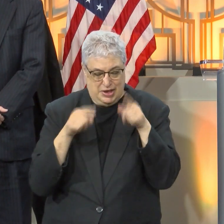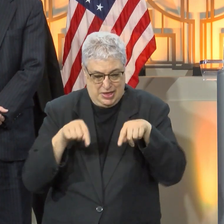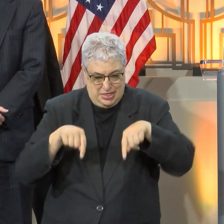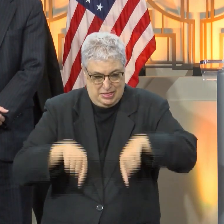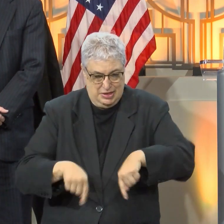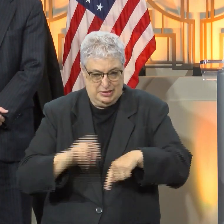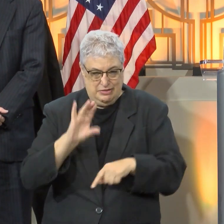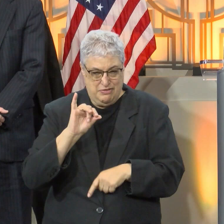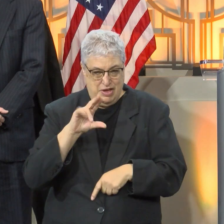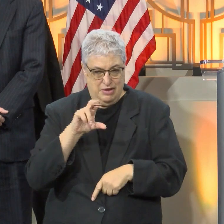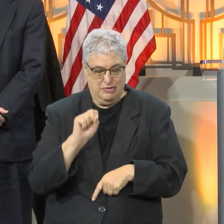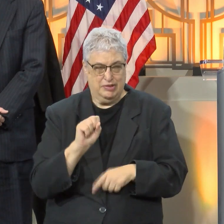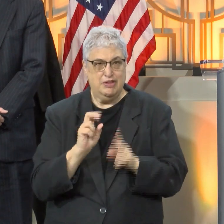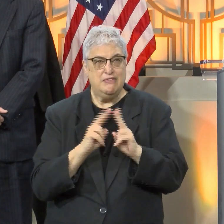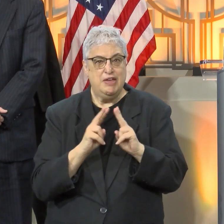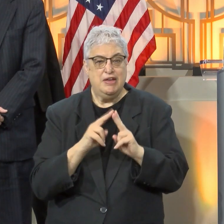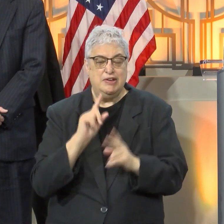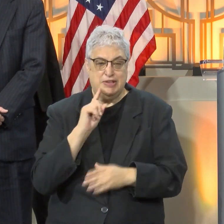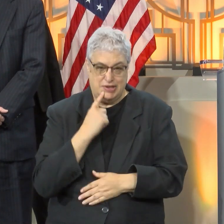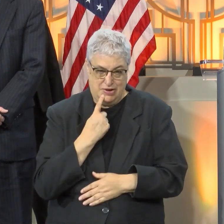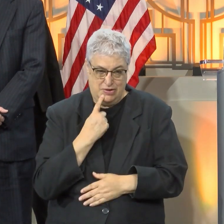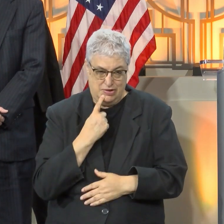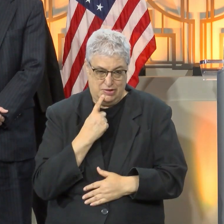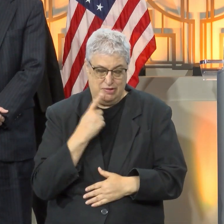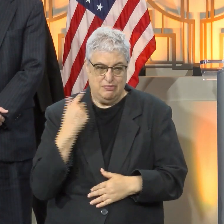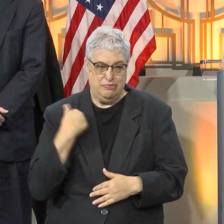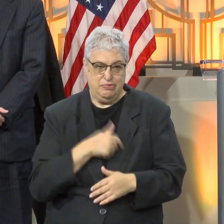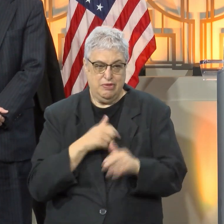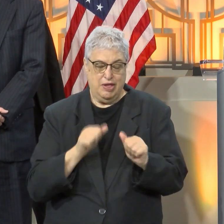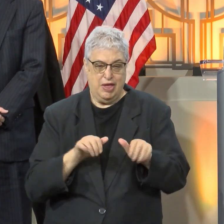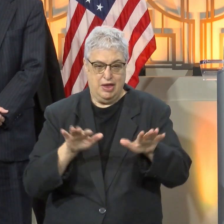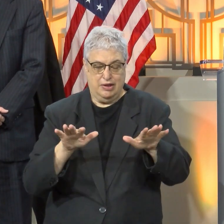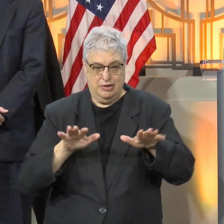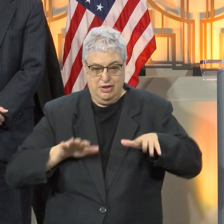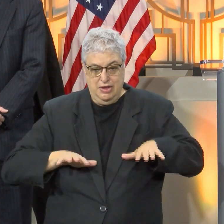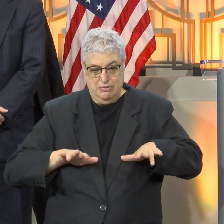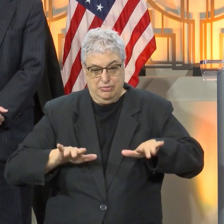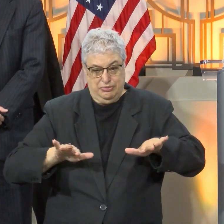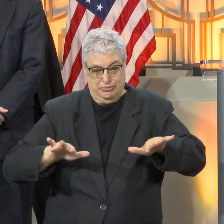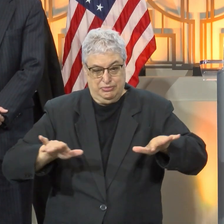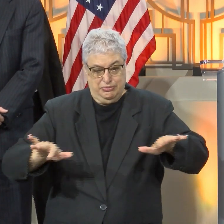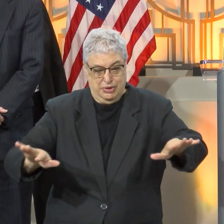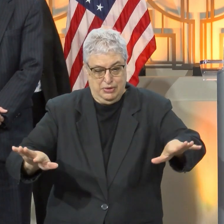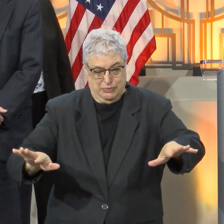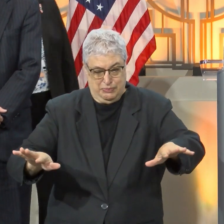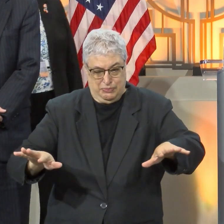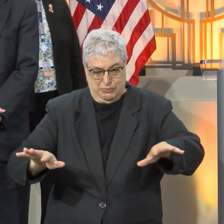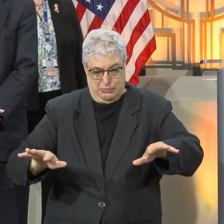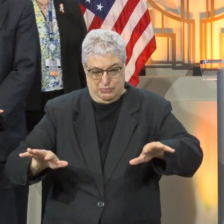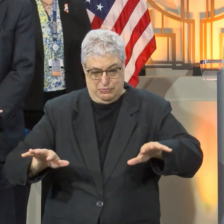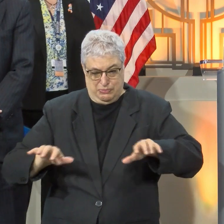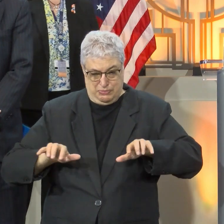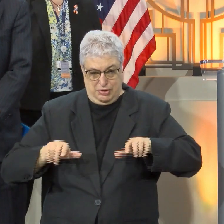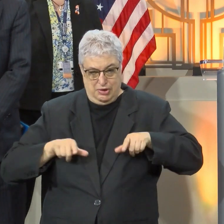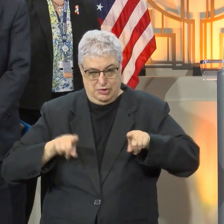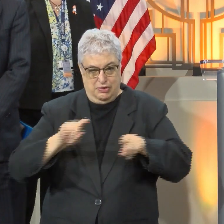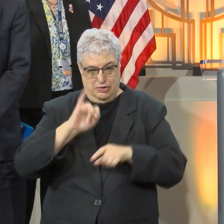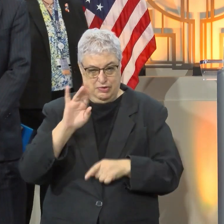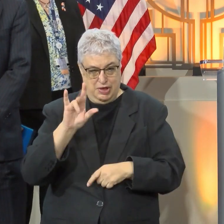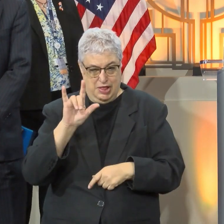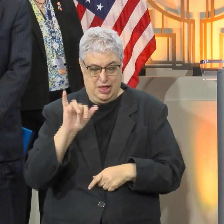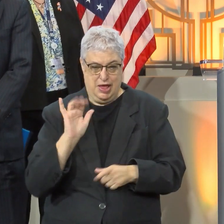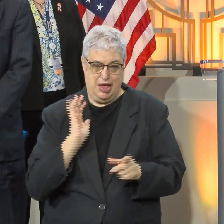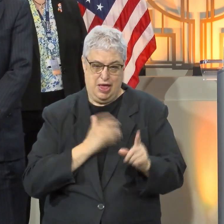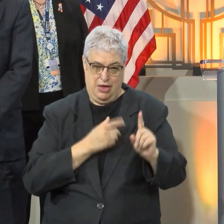serious so that we can do everything we can to slow the progression of this virus in the month of July. That is